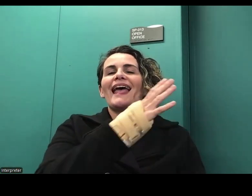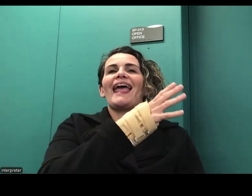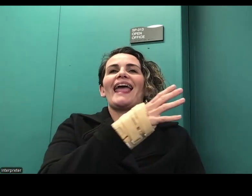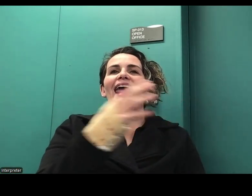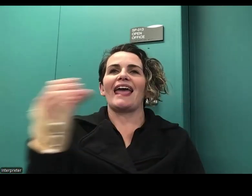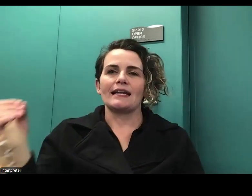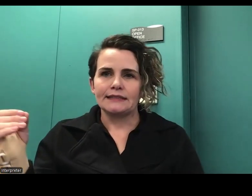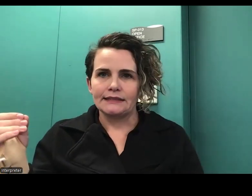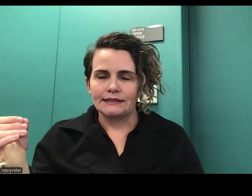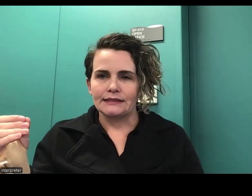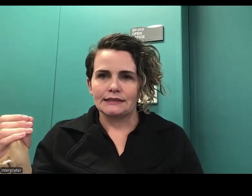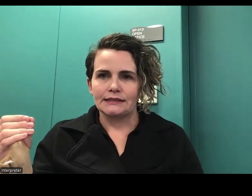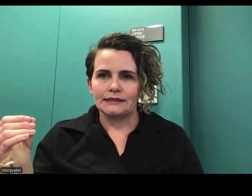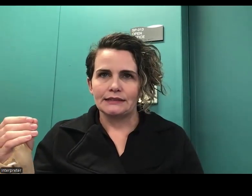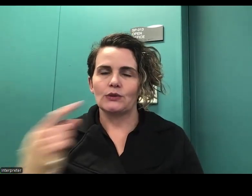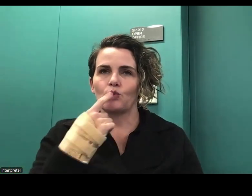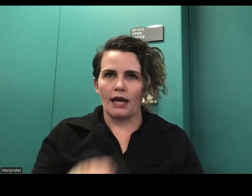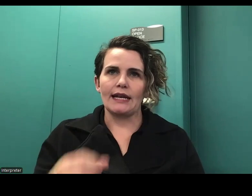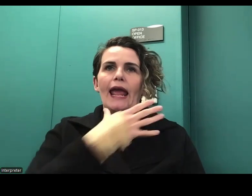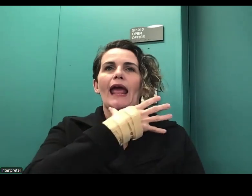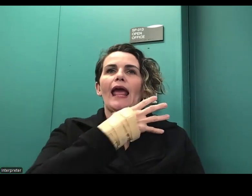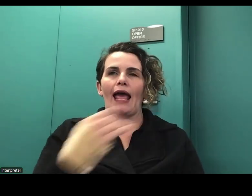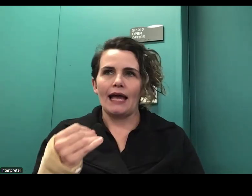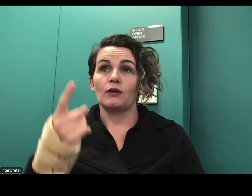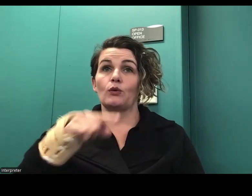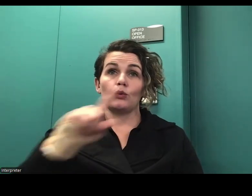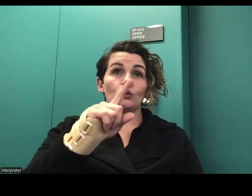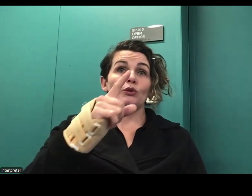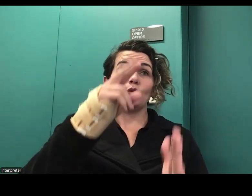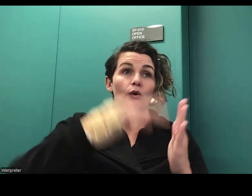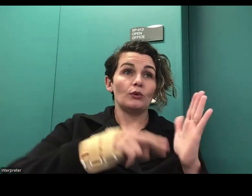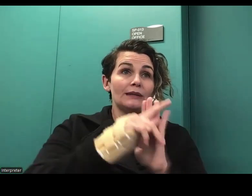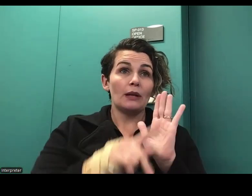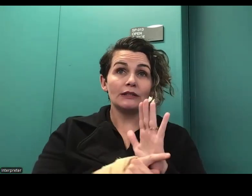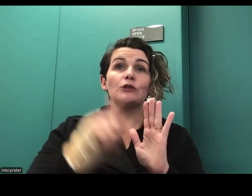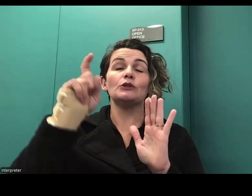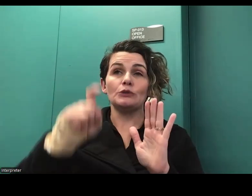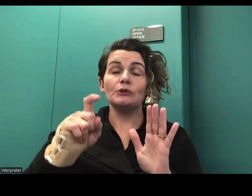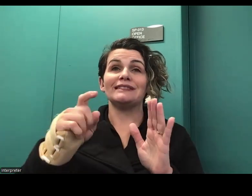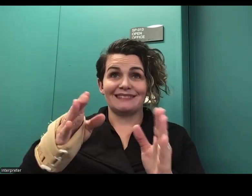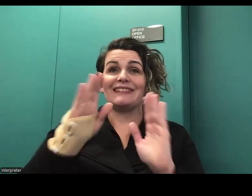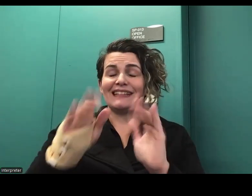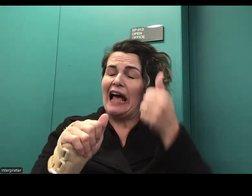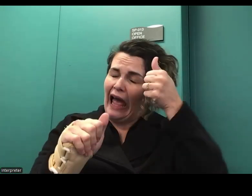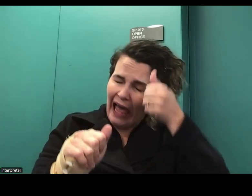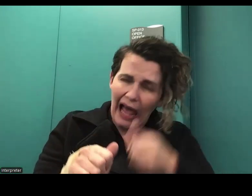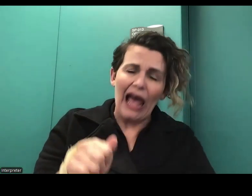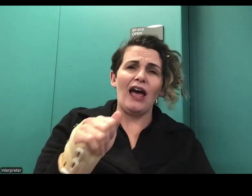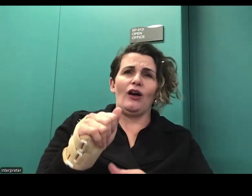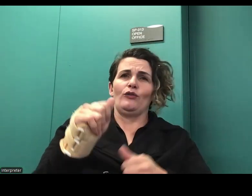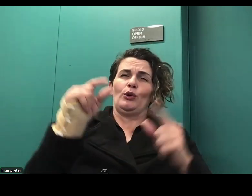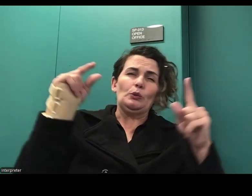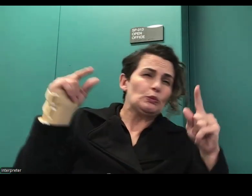you read a policy, you need to pay attention to every comma, and,